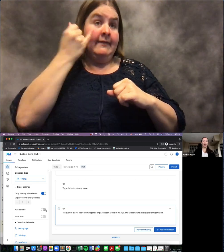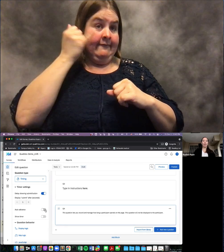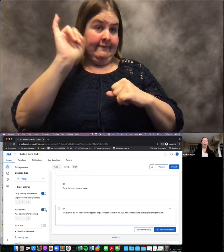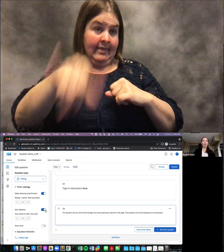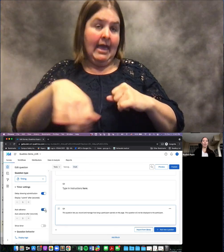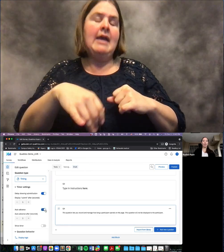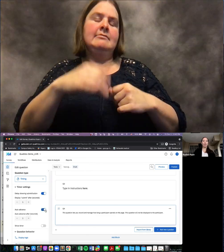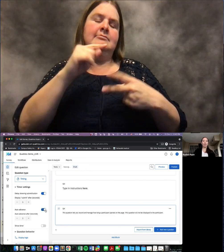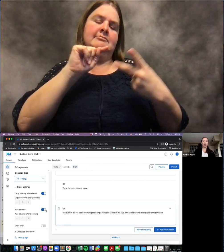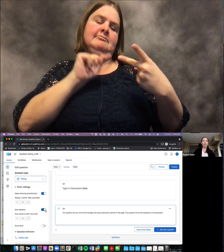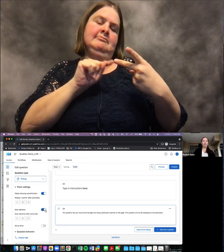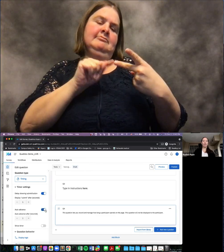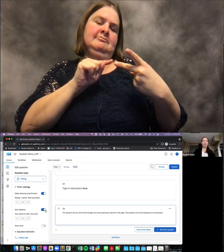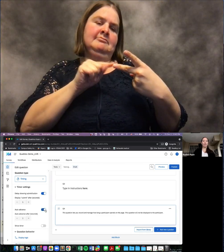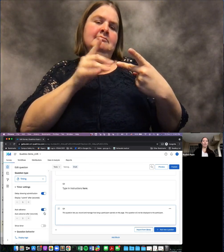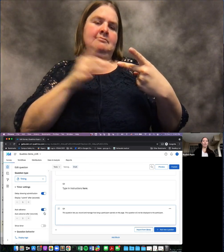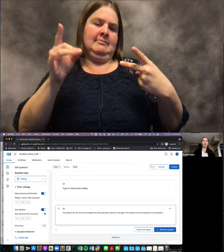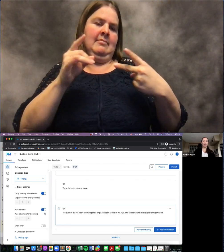I would choose this option.